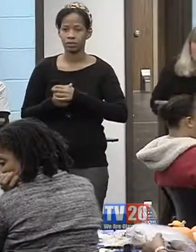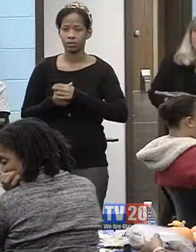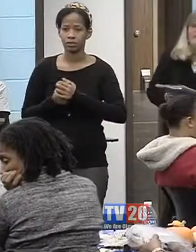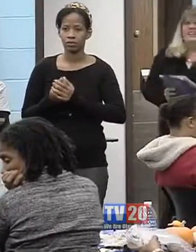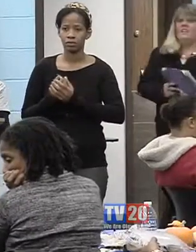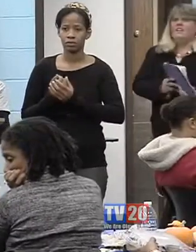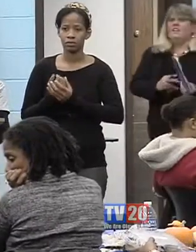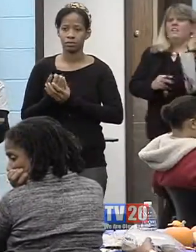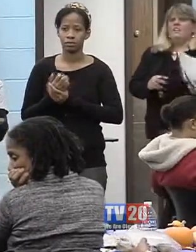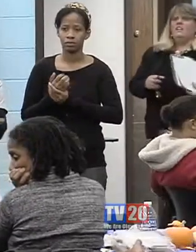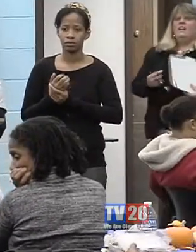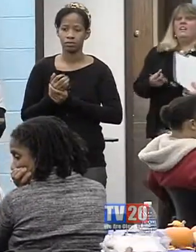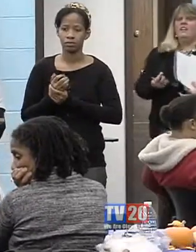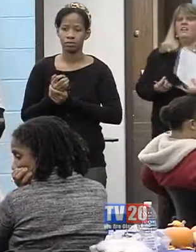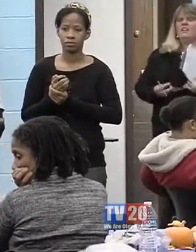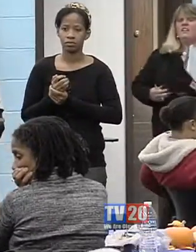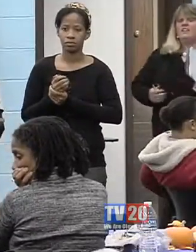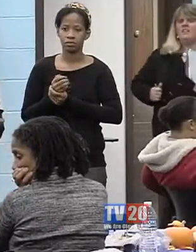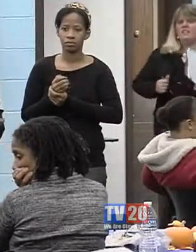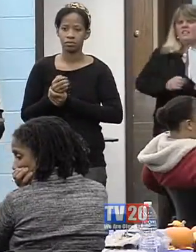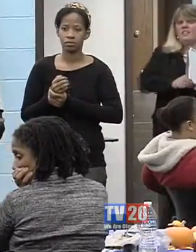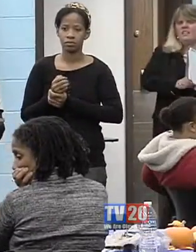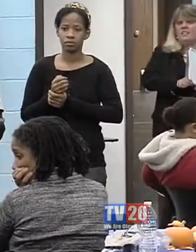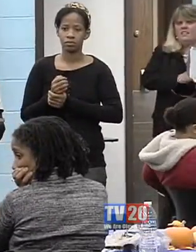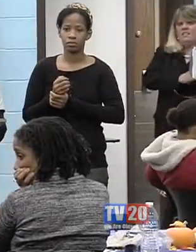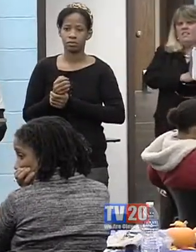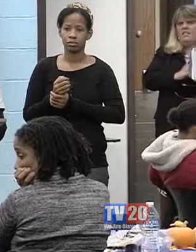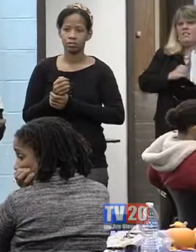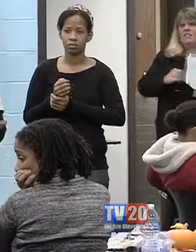Yes, back here. Oh, yes.